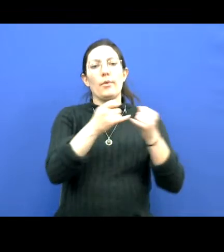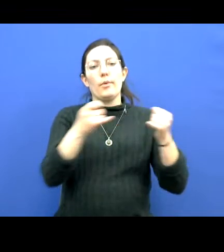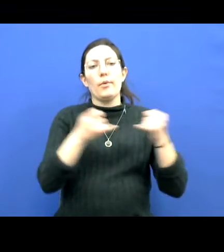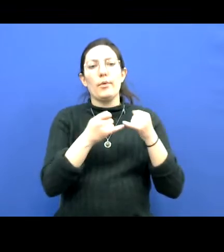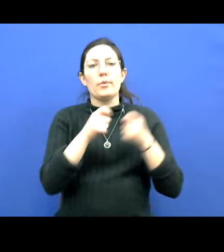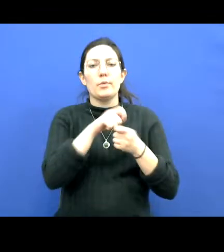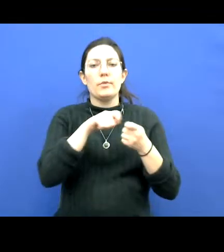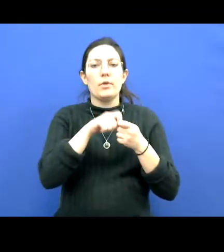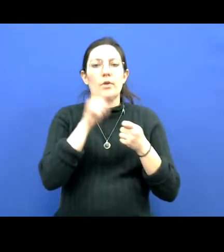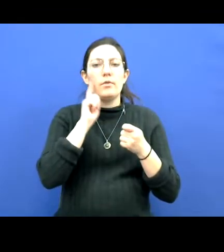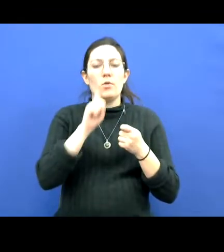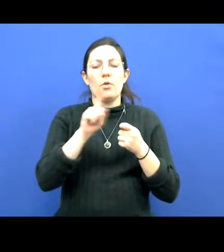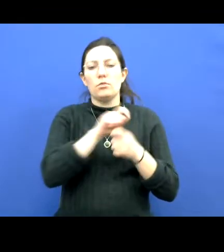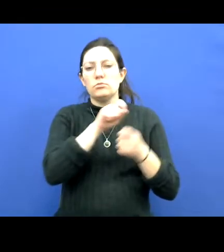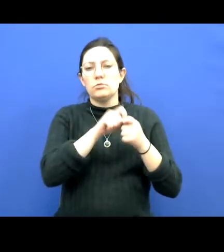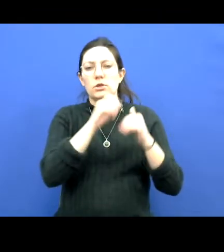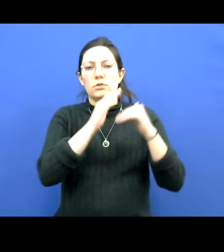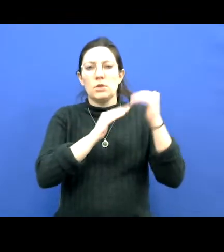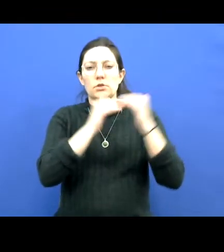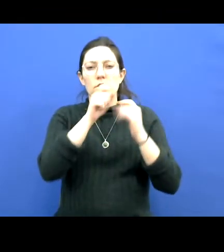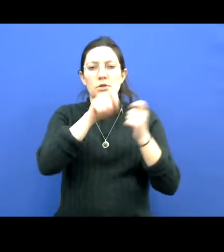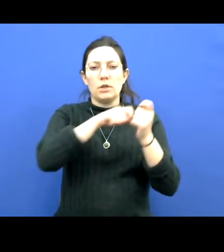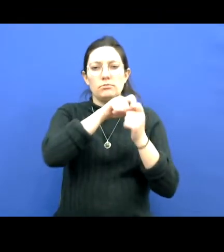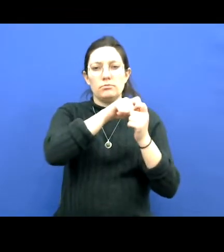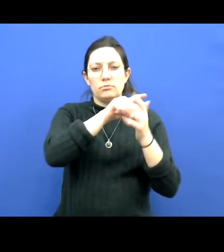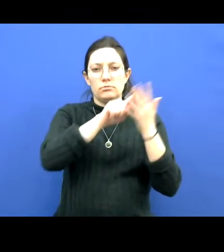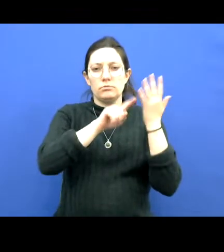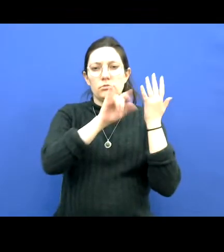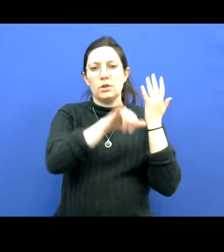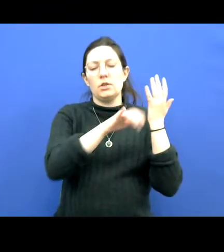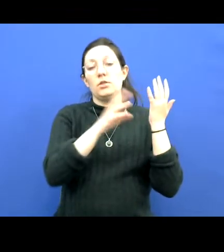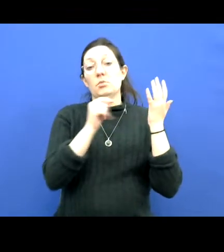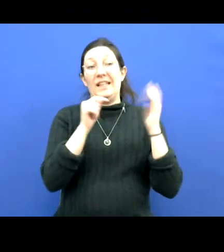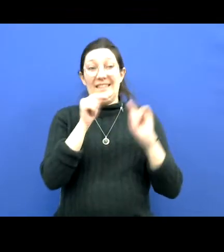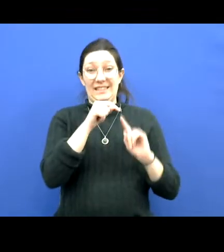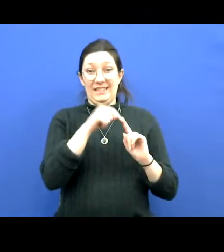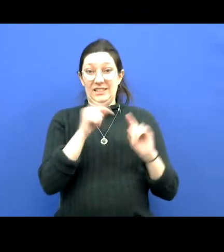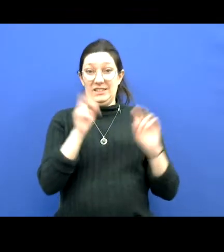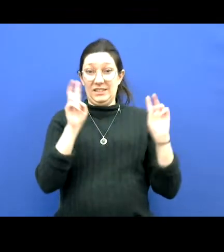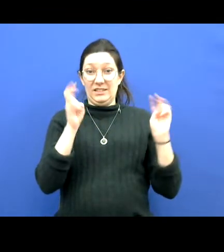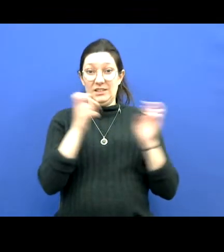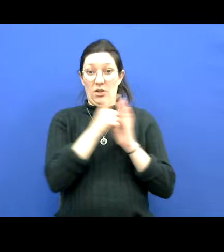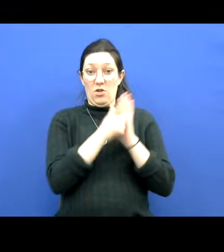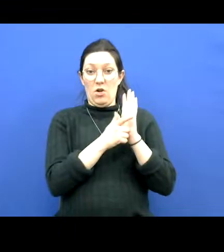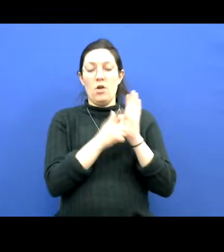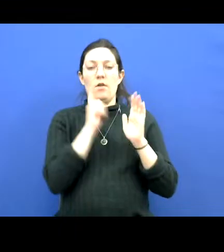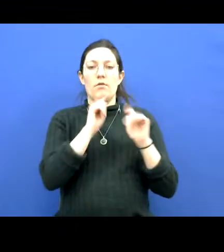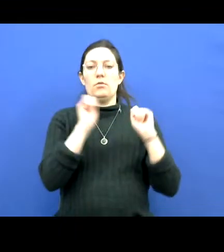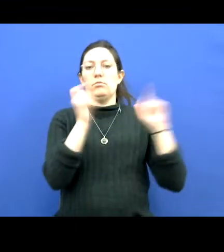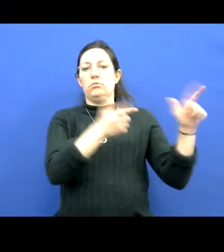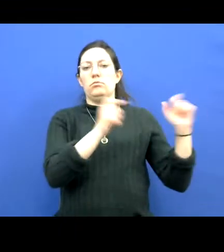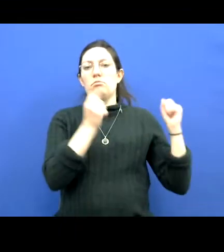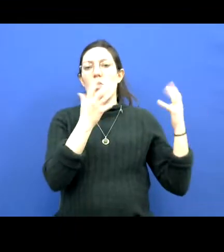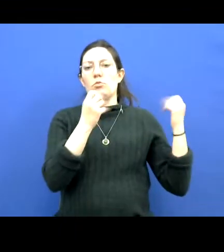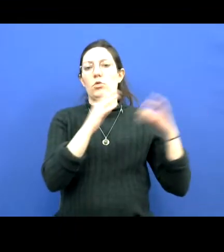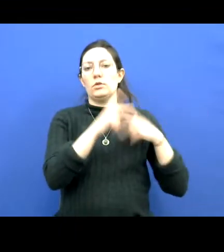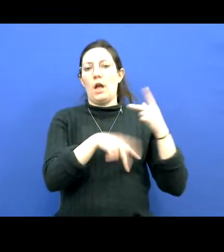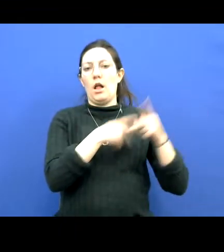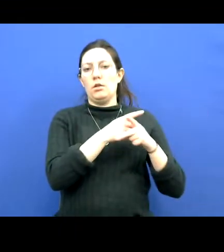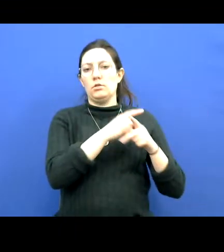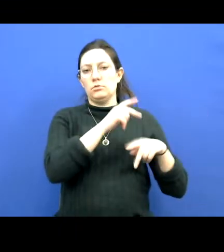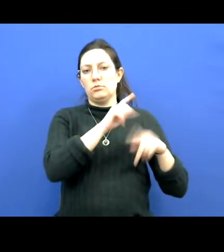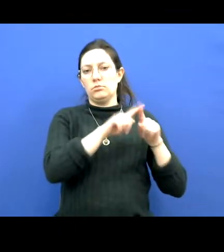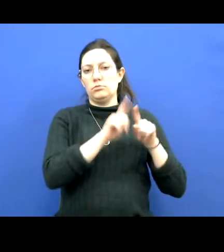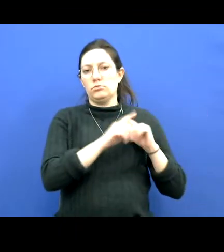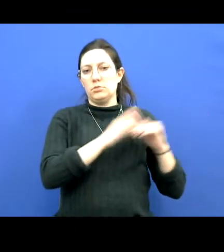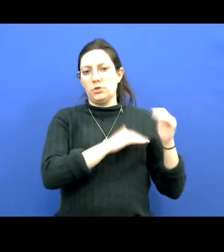this is essentially multiple styles in that area. So if I have a building